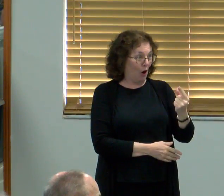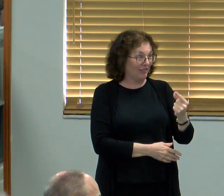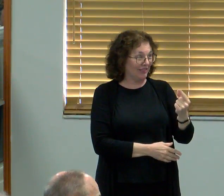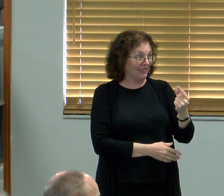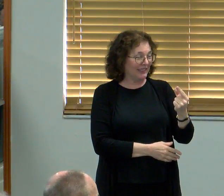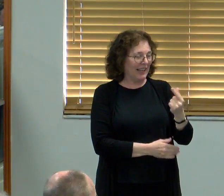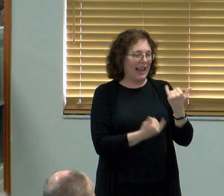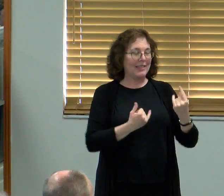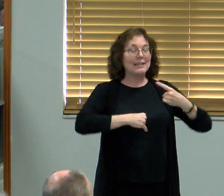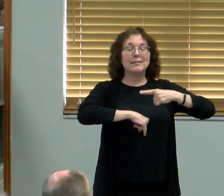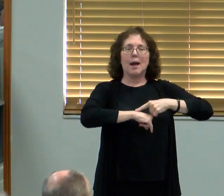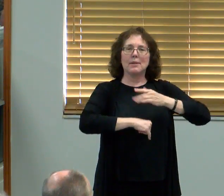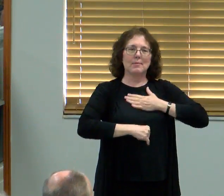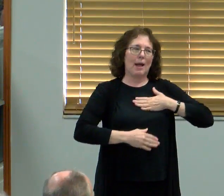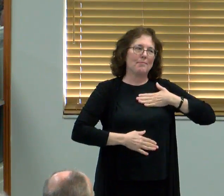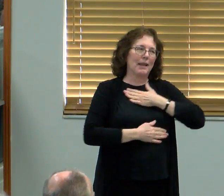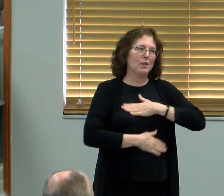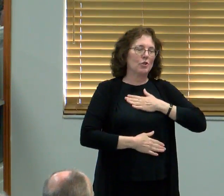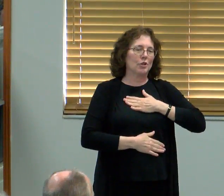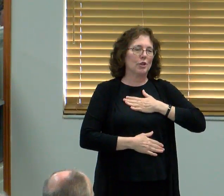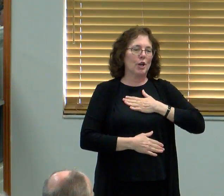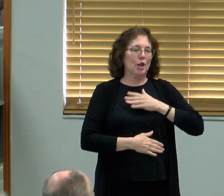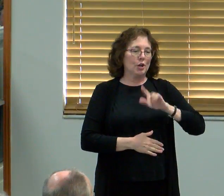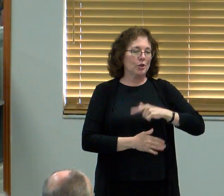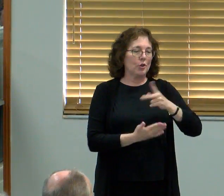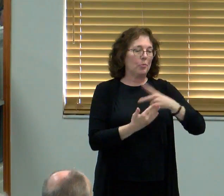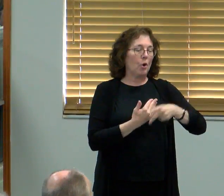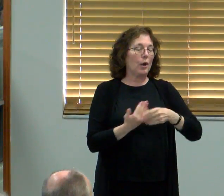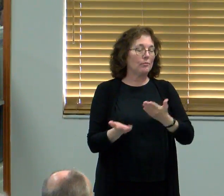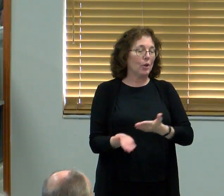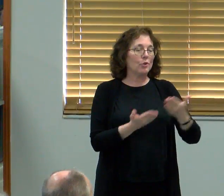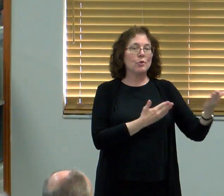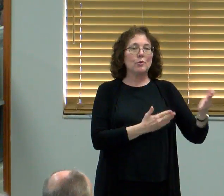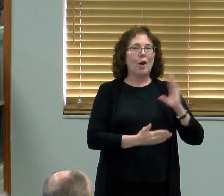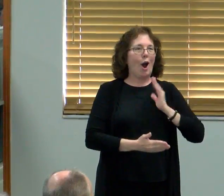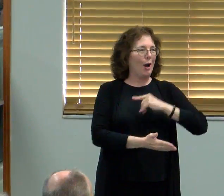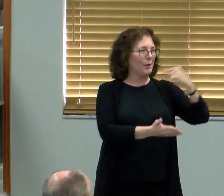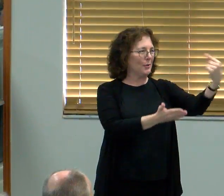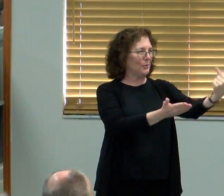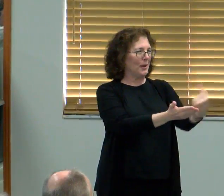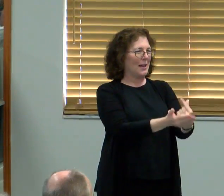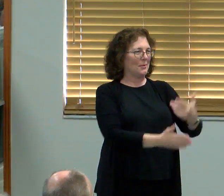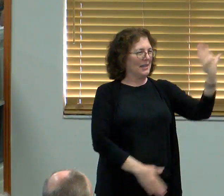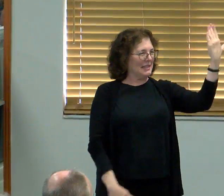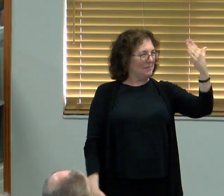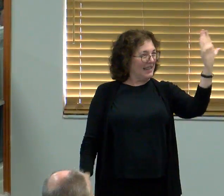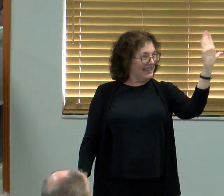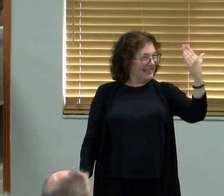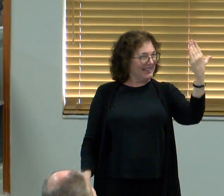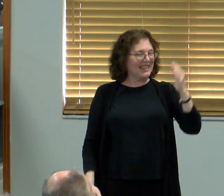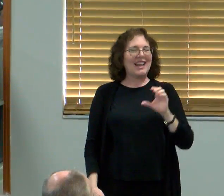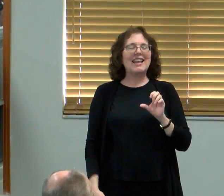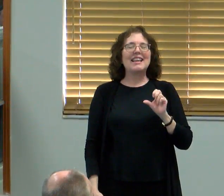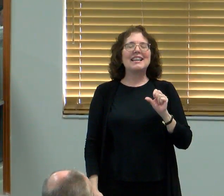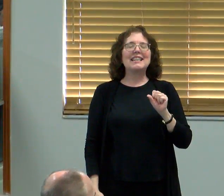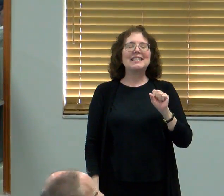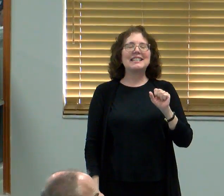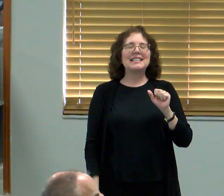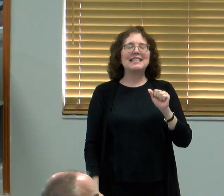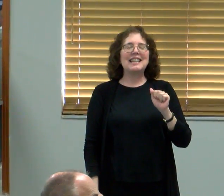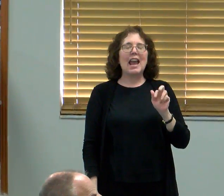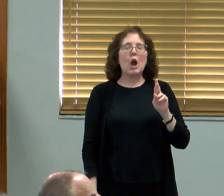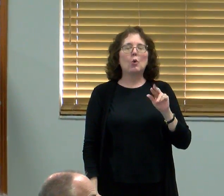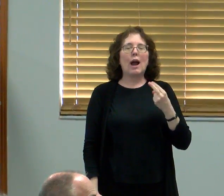And at this time, it is my pleasure to turn the program over to our graduate speaker, Sara